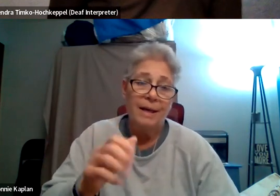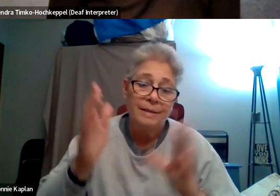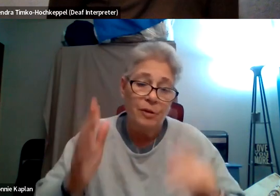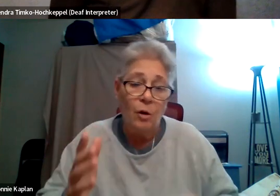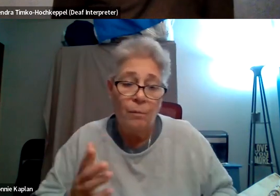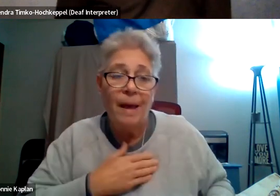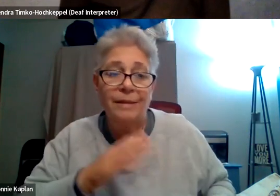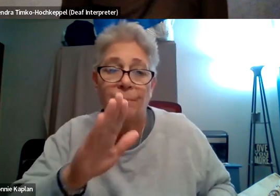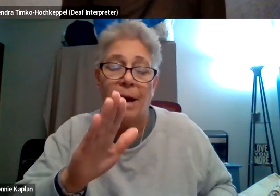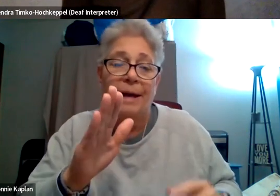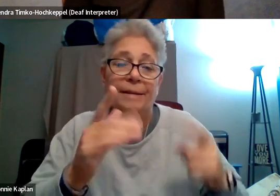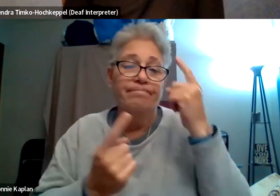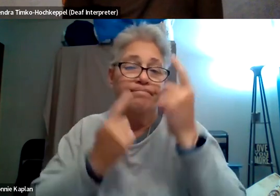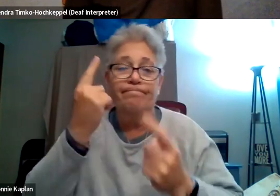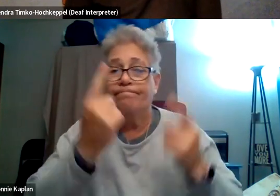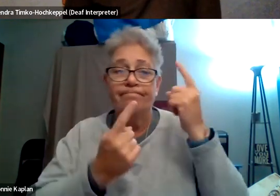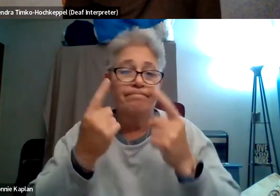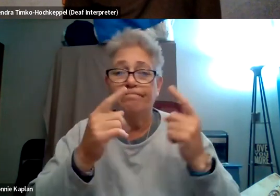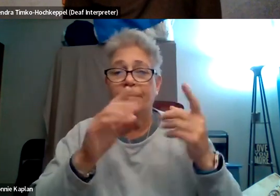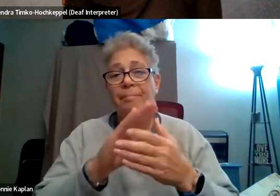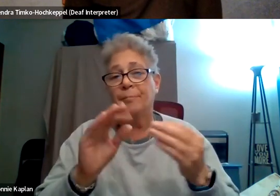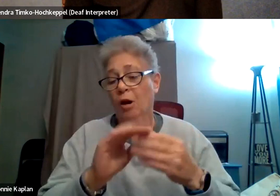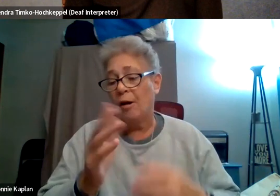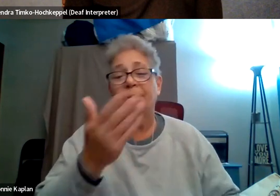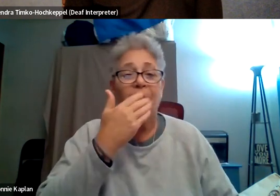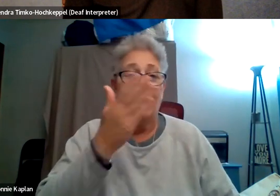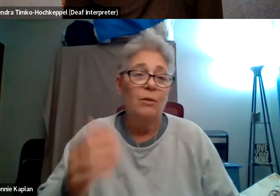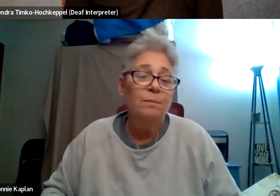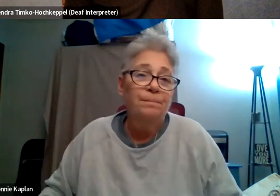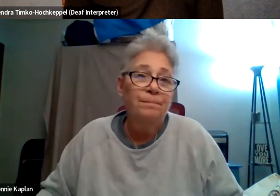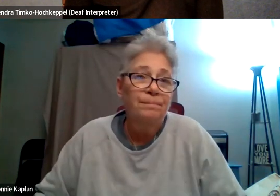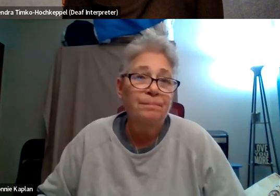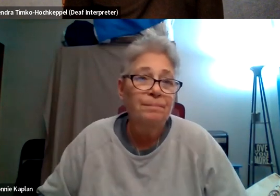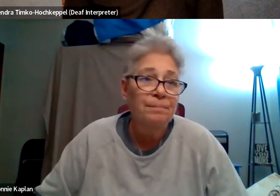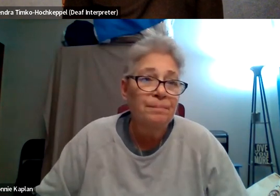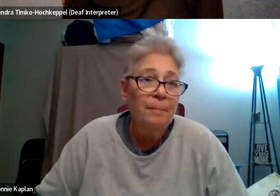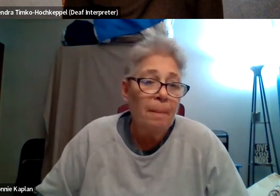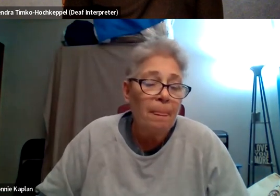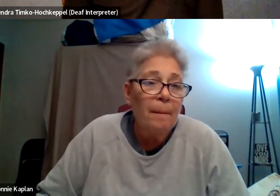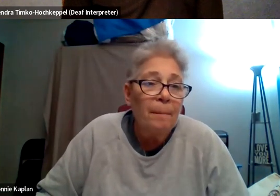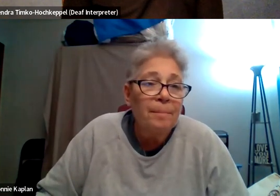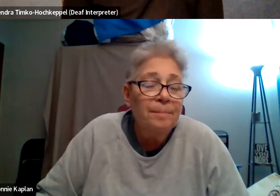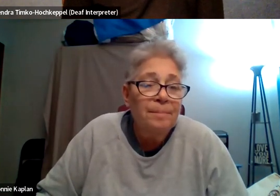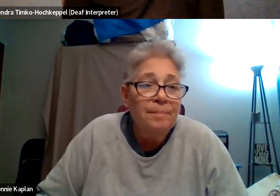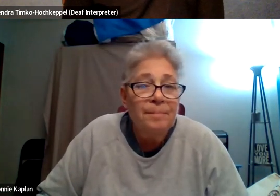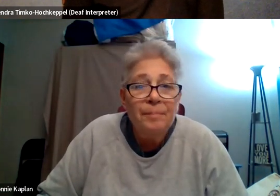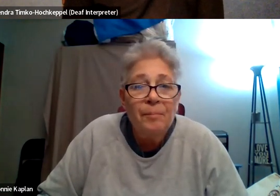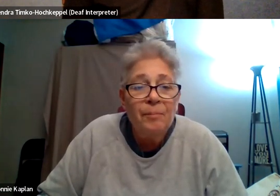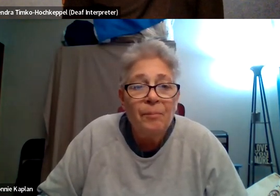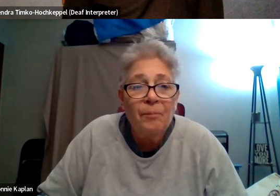takes time. Yes, we know that. So those are just my thoughts this evening and some comments. Thank you very much. Rain saying, got